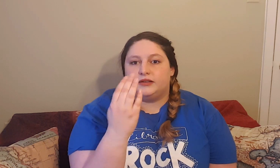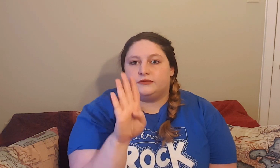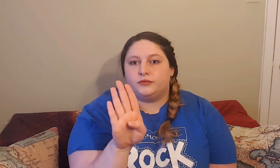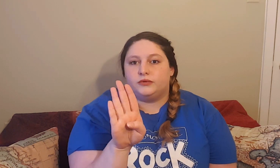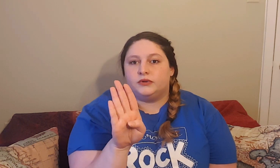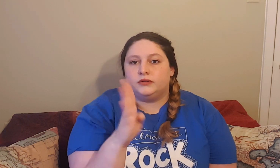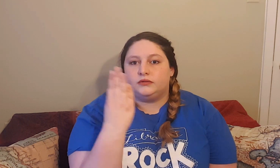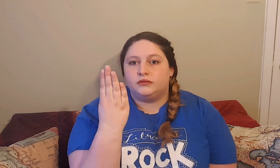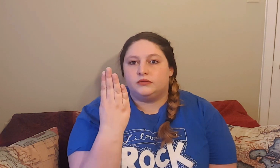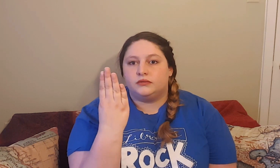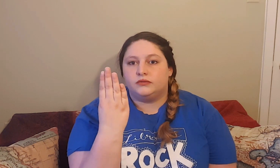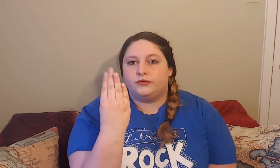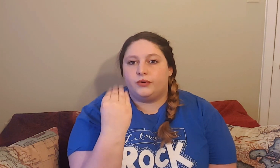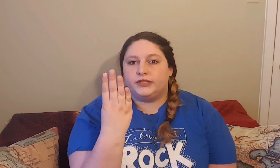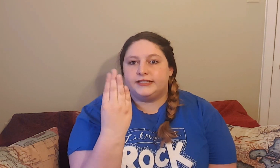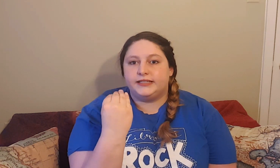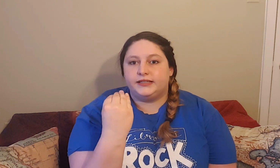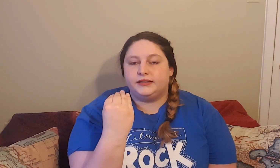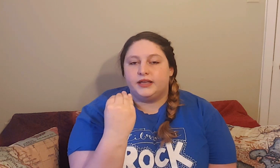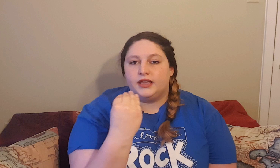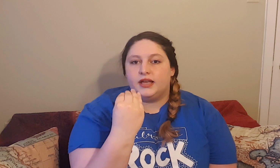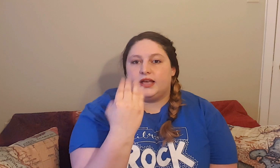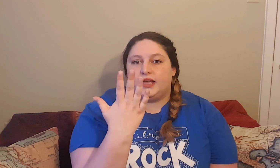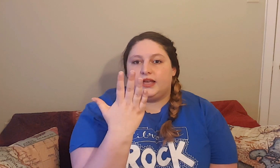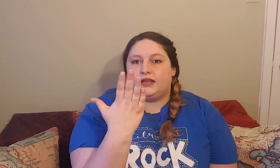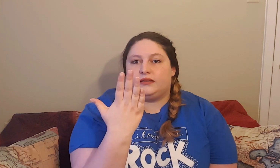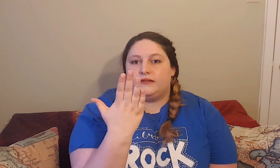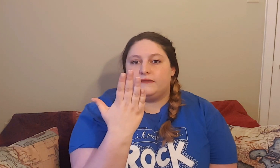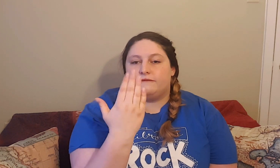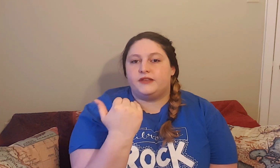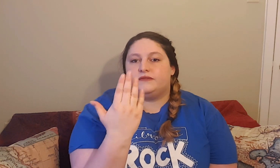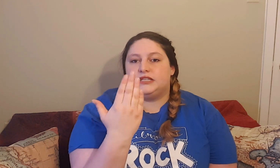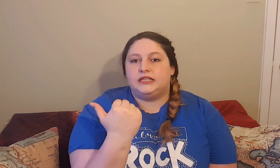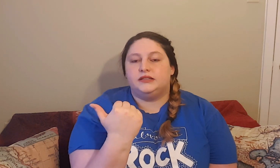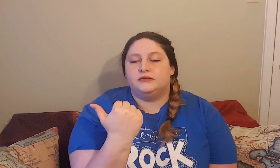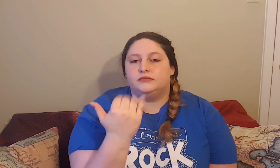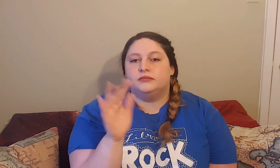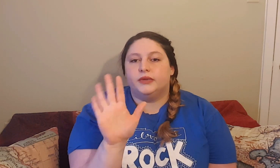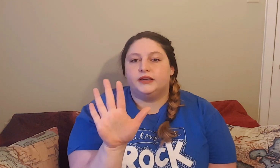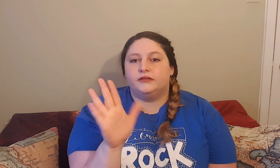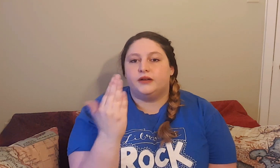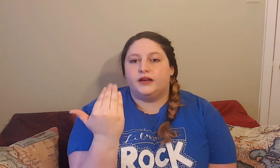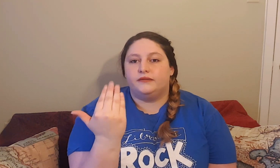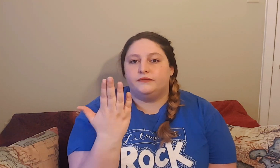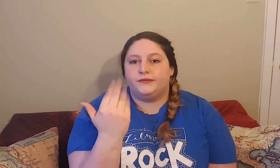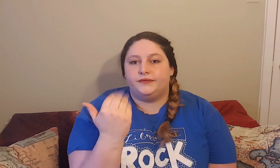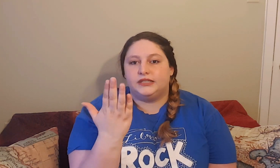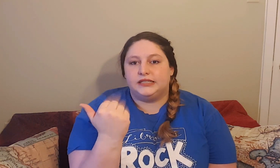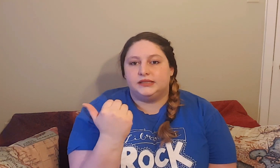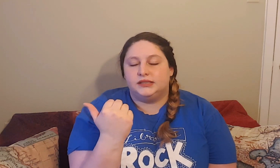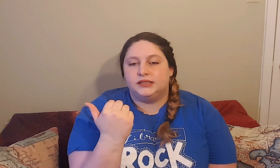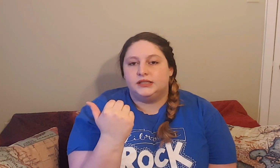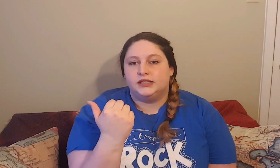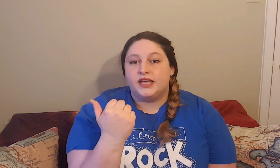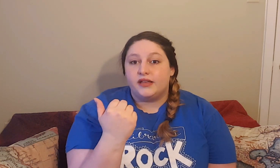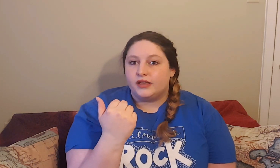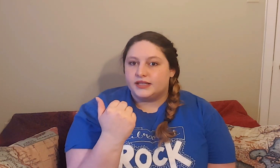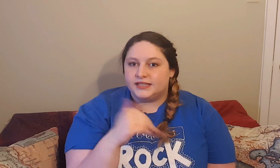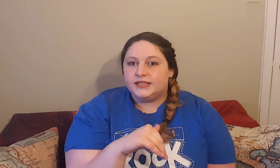a 4, 14, and 15, making our 5, 15.